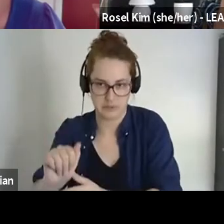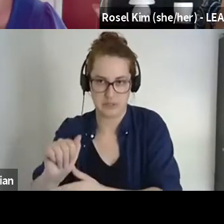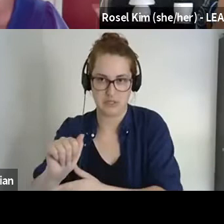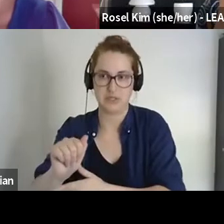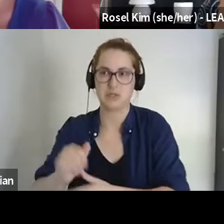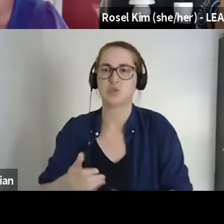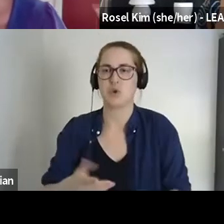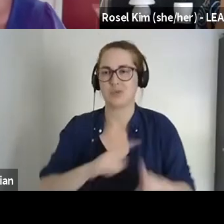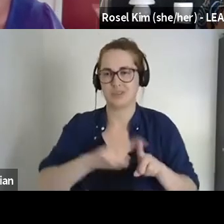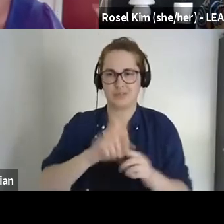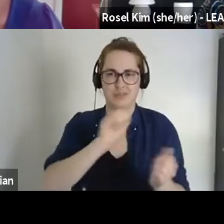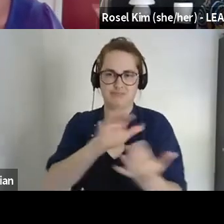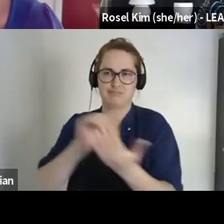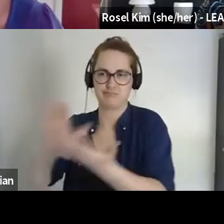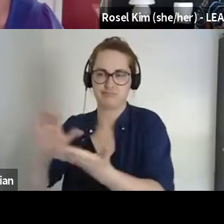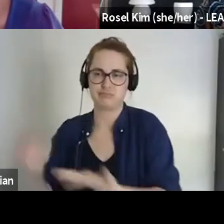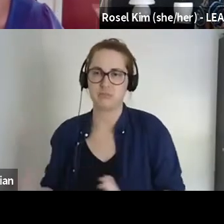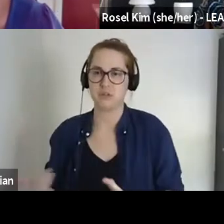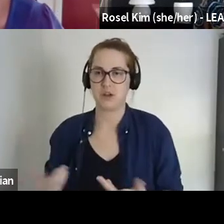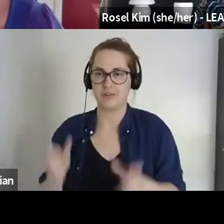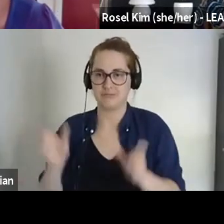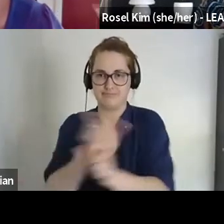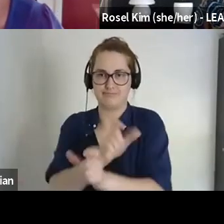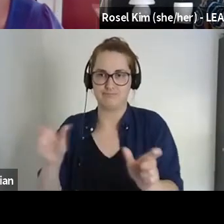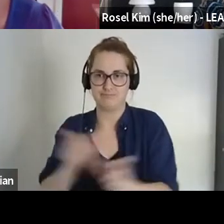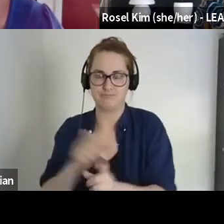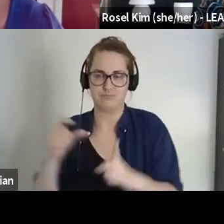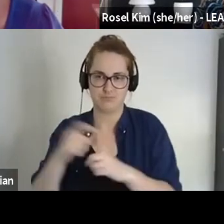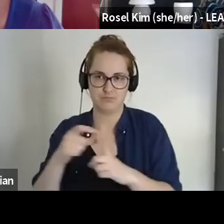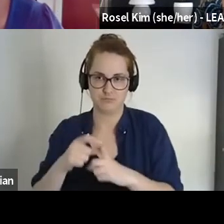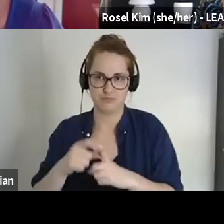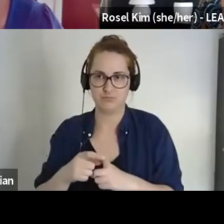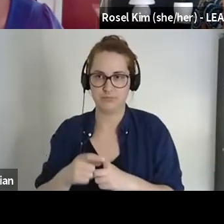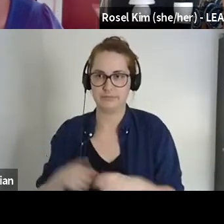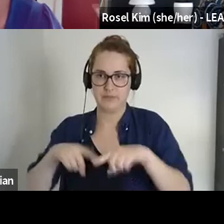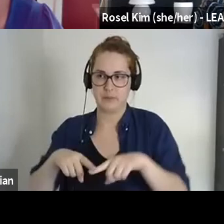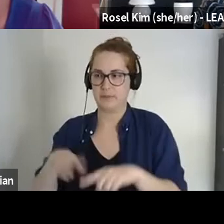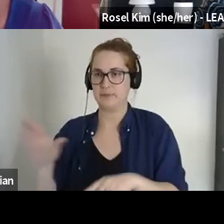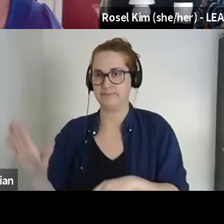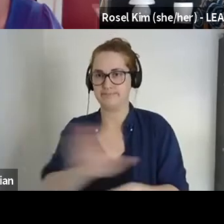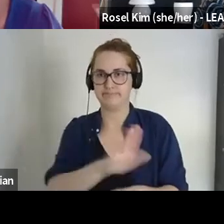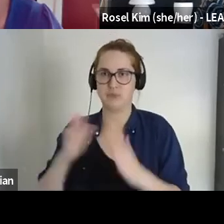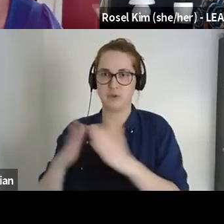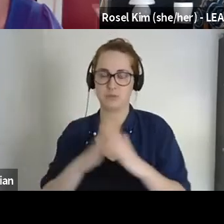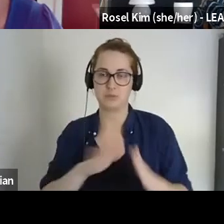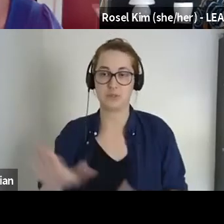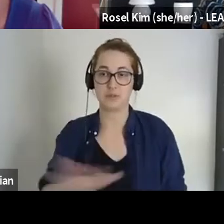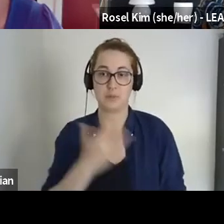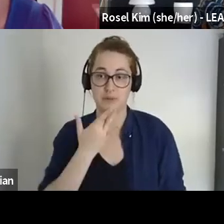people are people first, not the label or the identifier that's been placed on